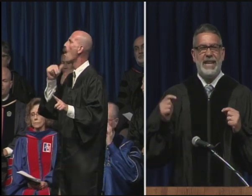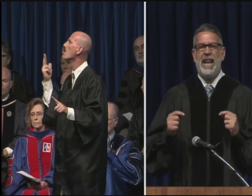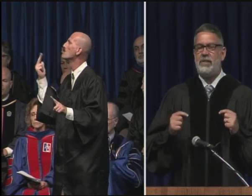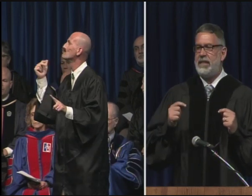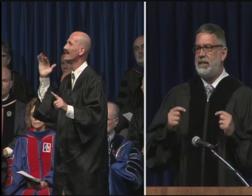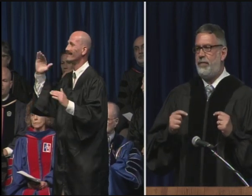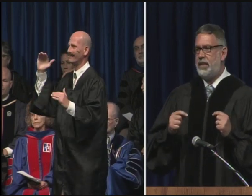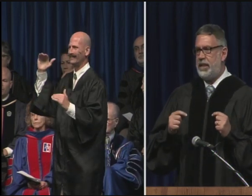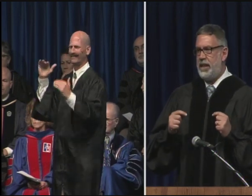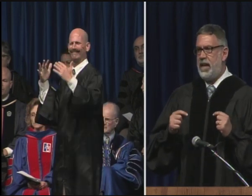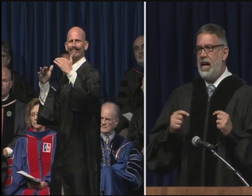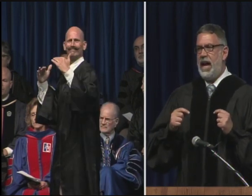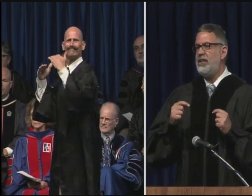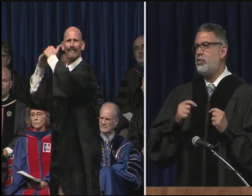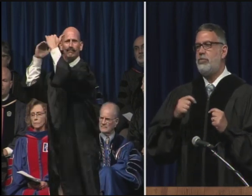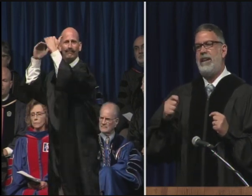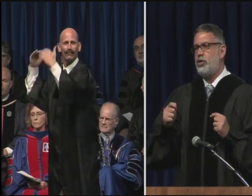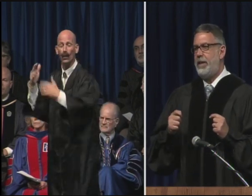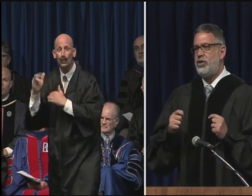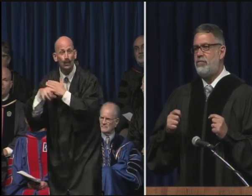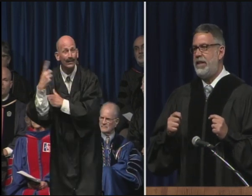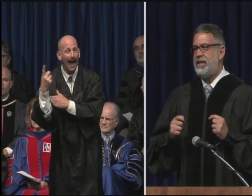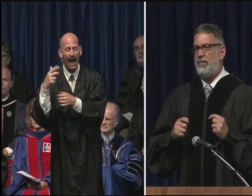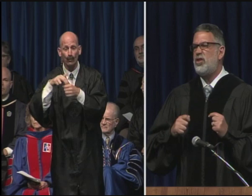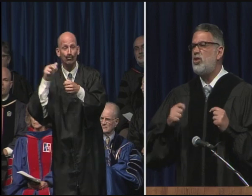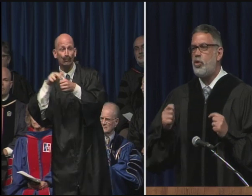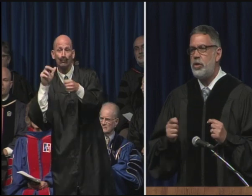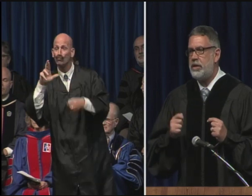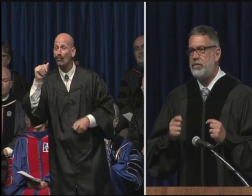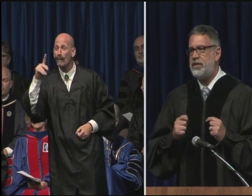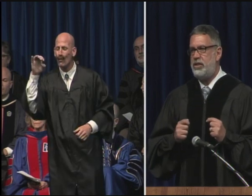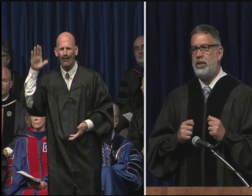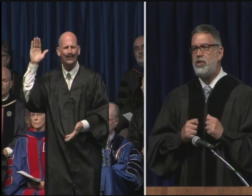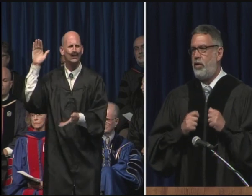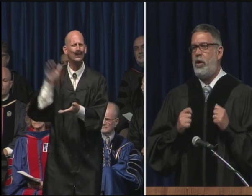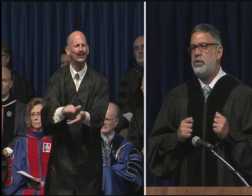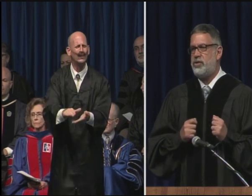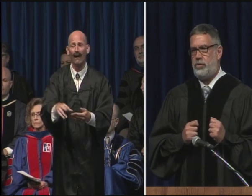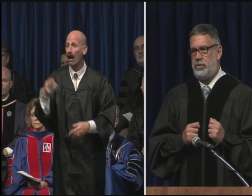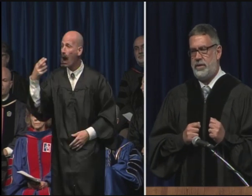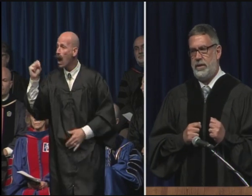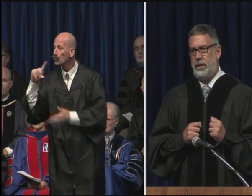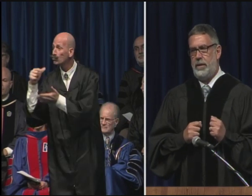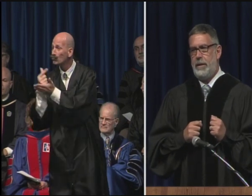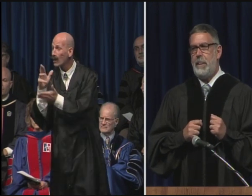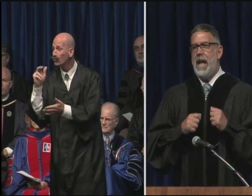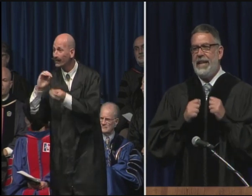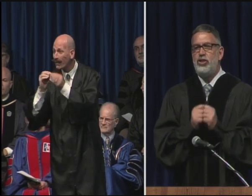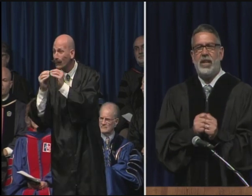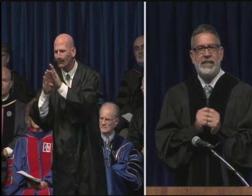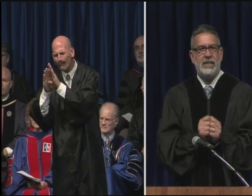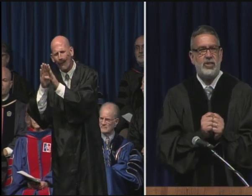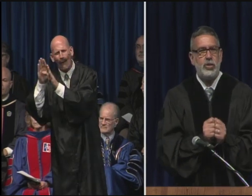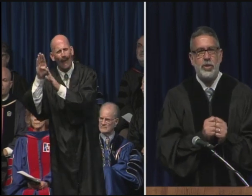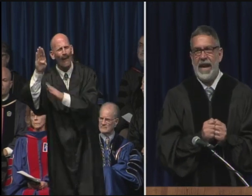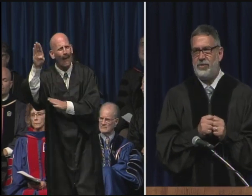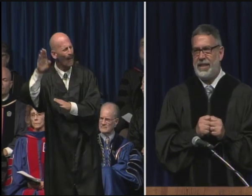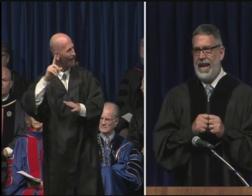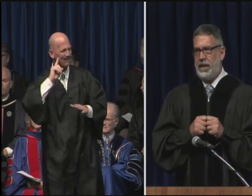down significantly. High school graduation rates have soared in recent years for all students. And just since 2008